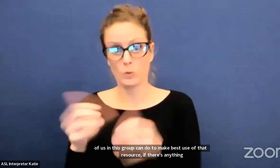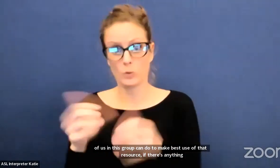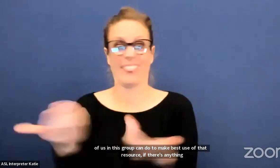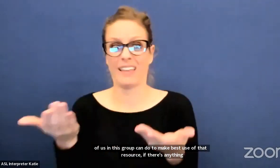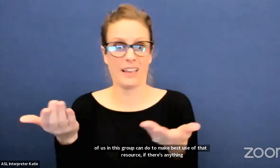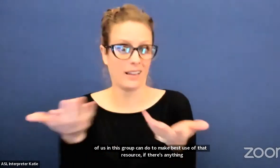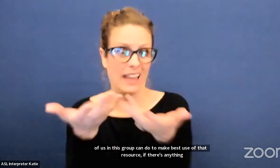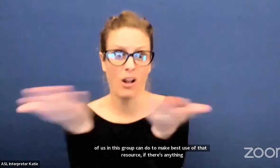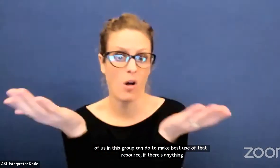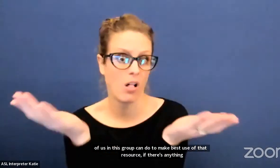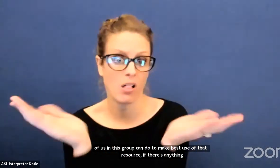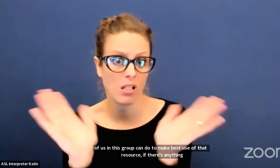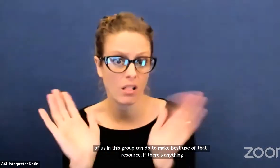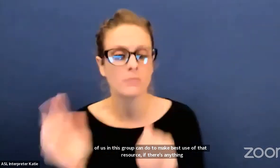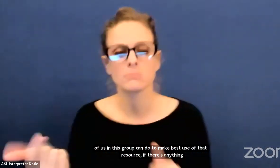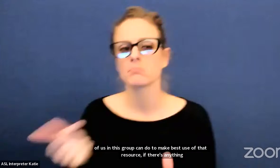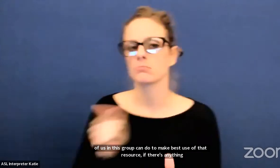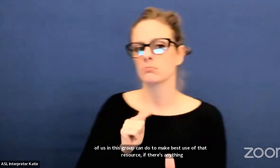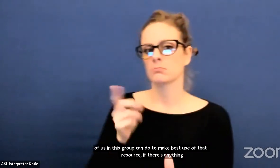Yeah, great question.